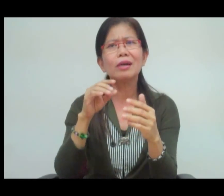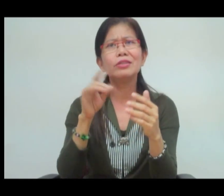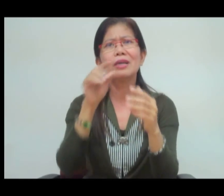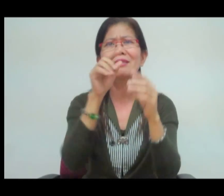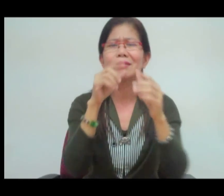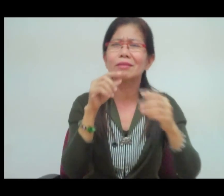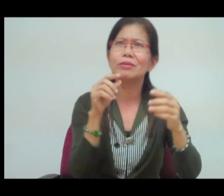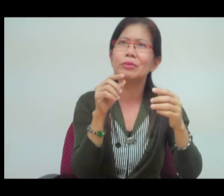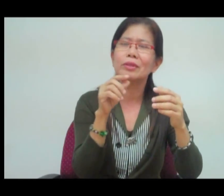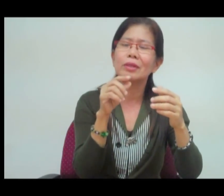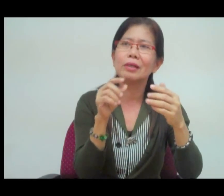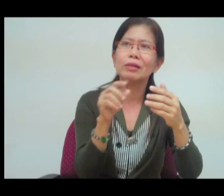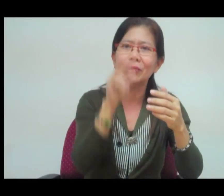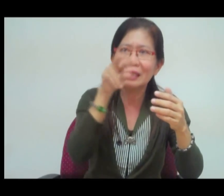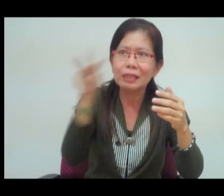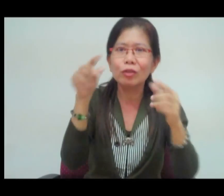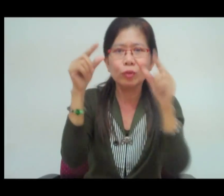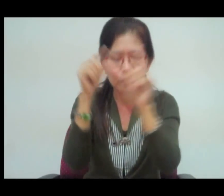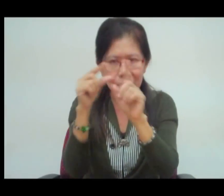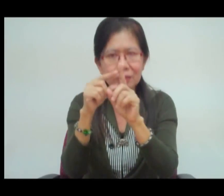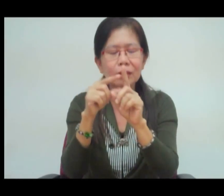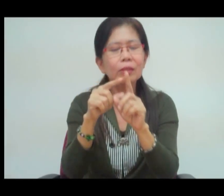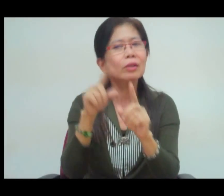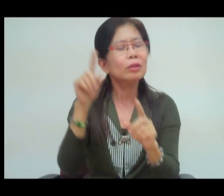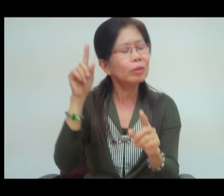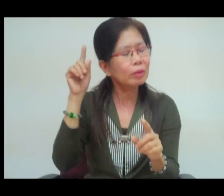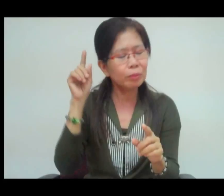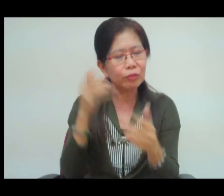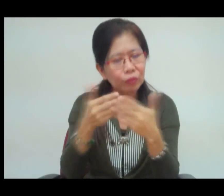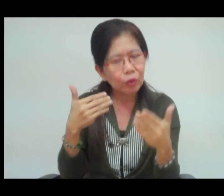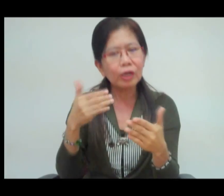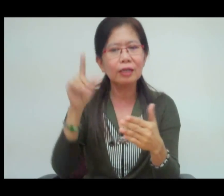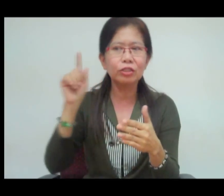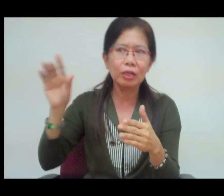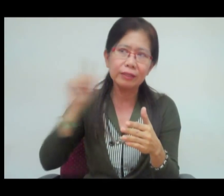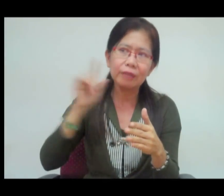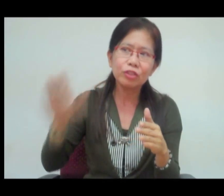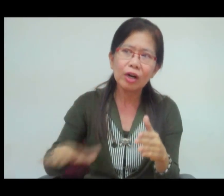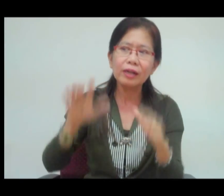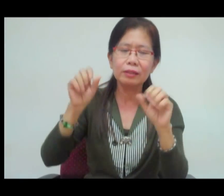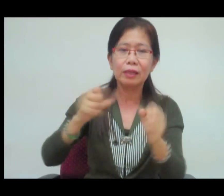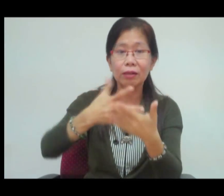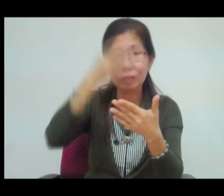just reading words. Before a deaf child can learn to